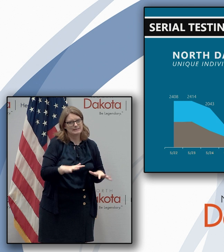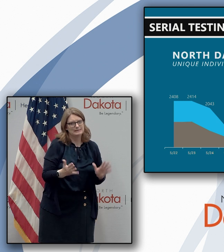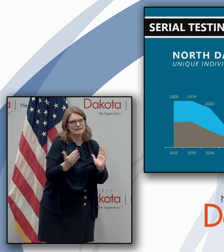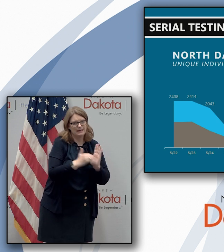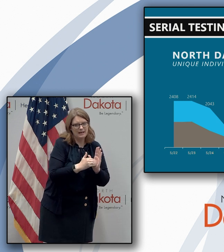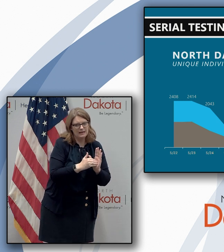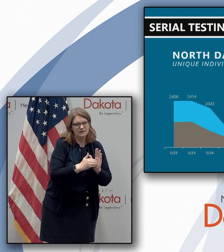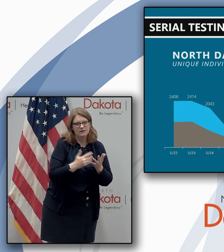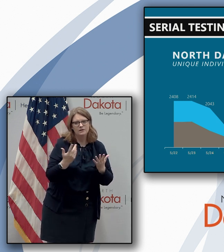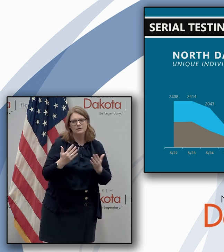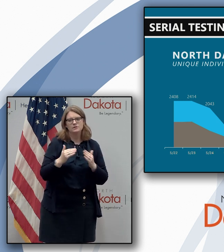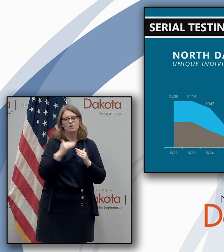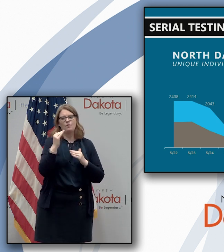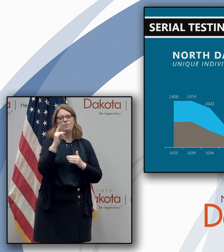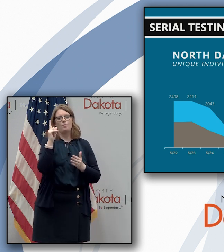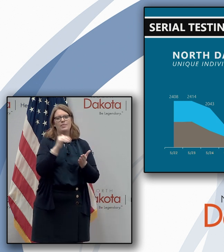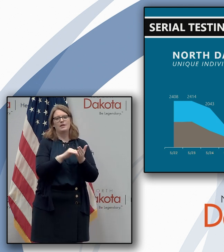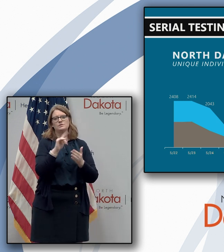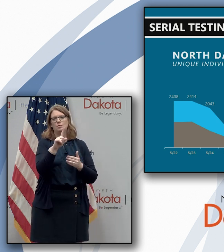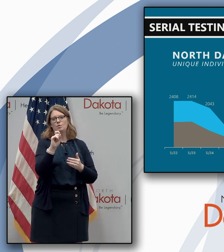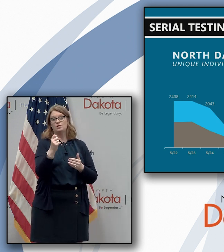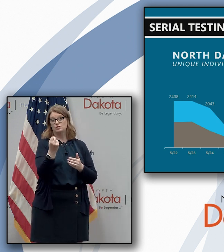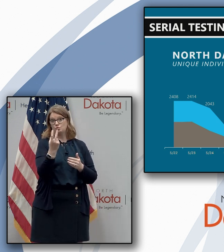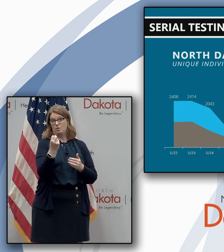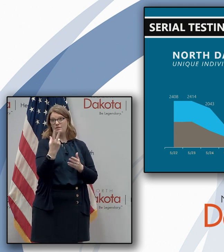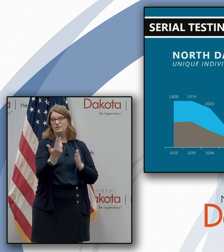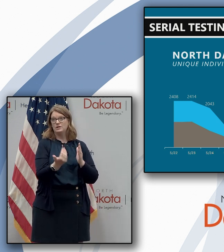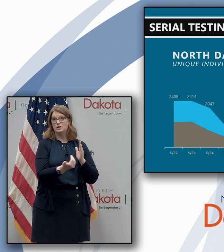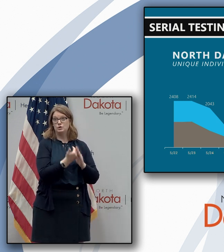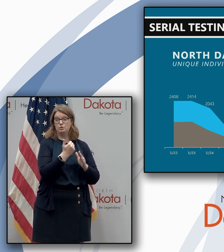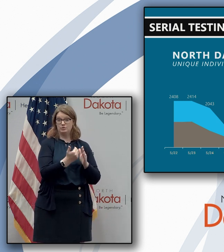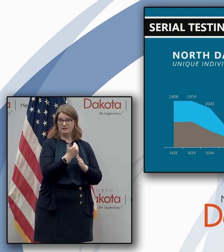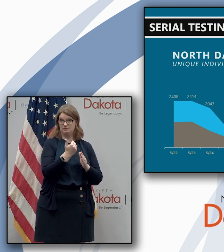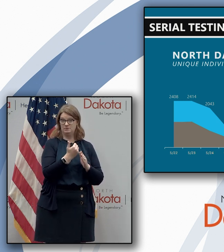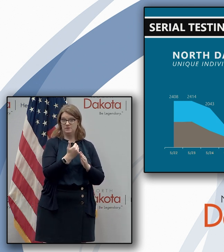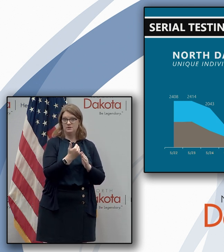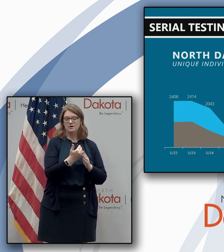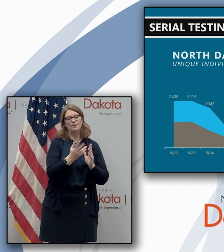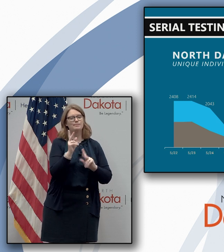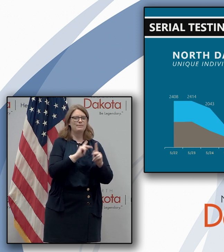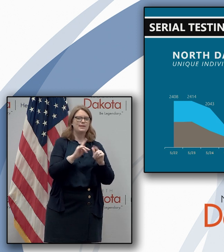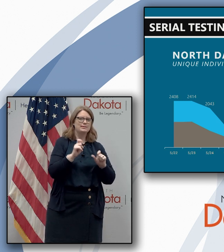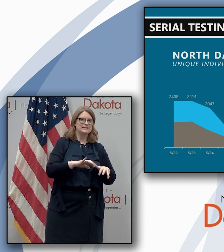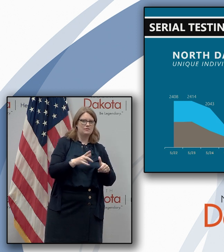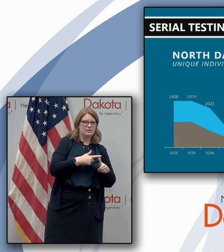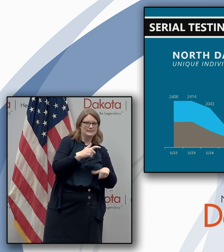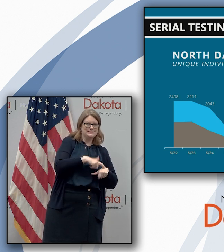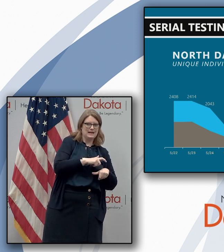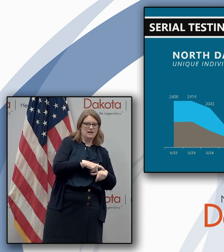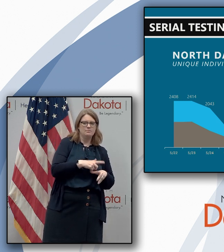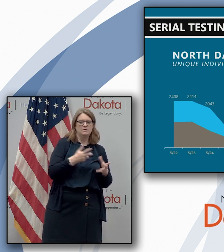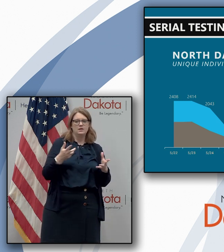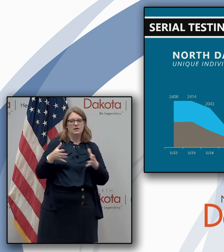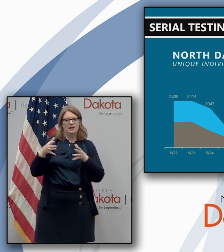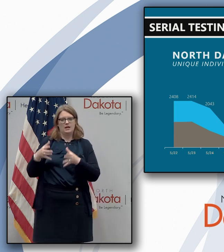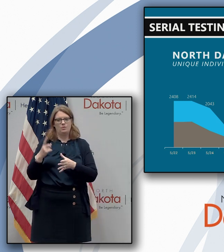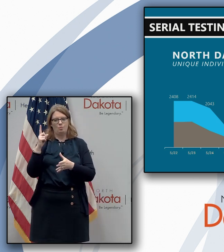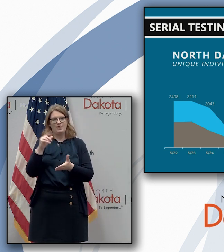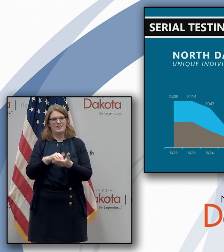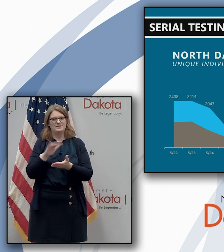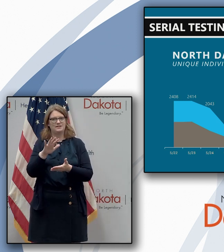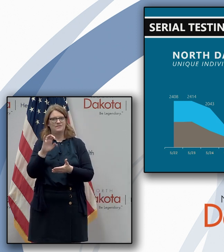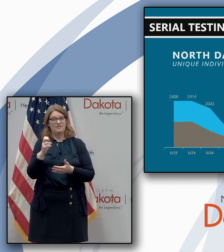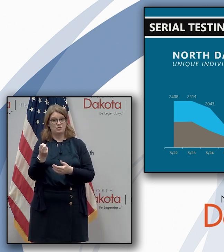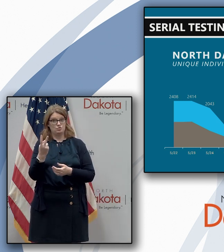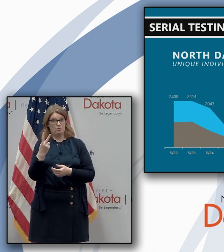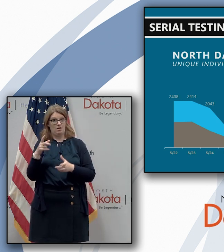had over 1,112 newly tested North Dakotans, people for the very first time, and a majority,